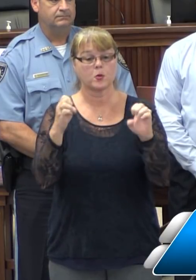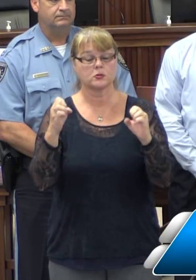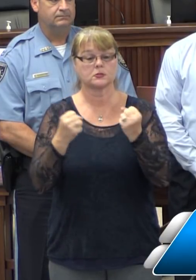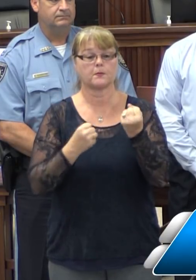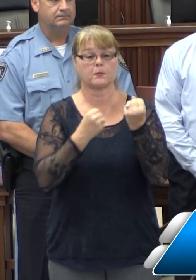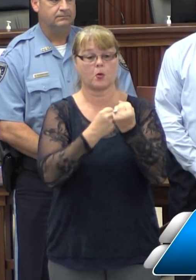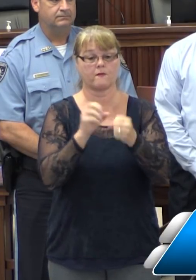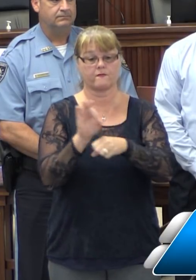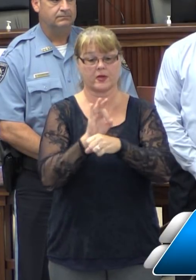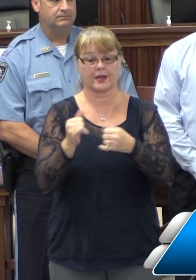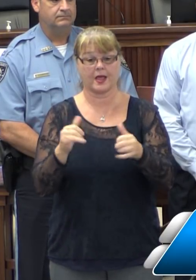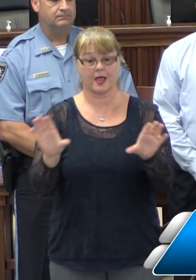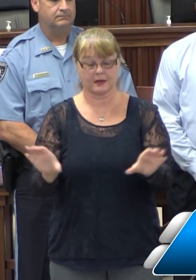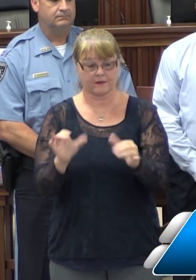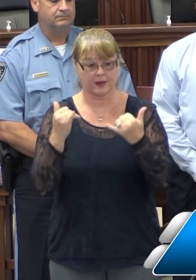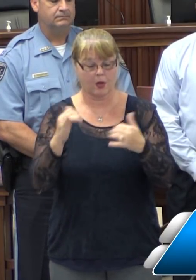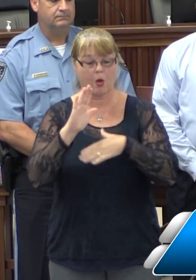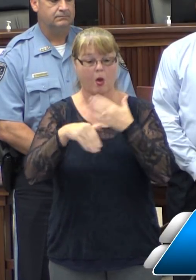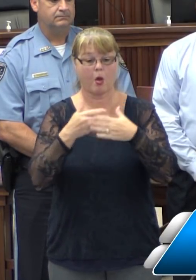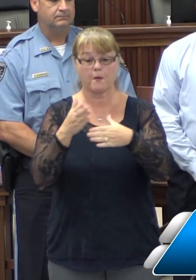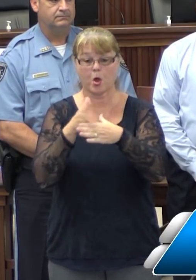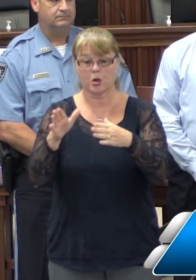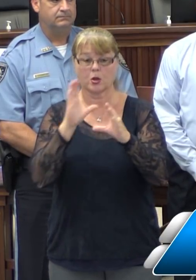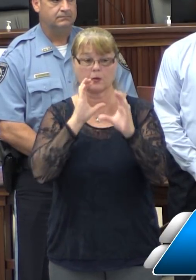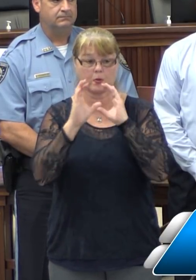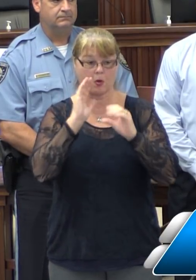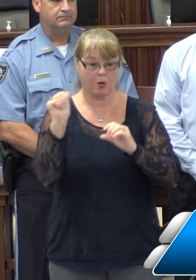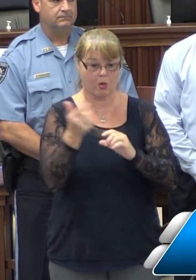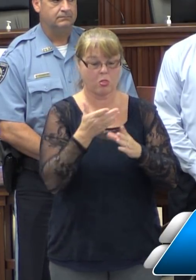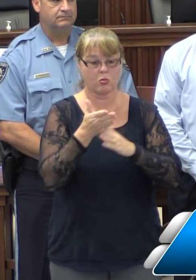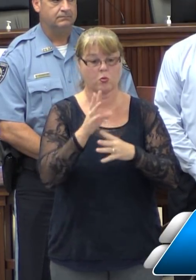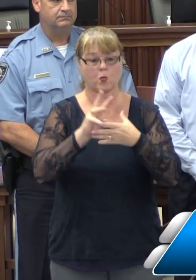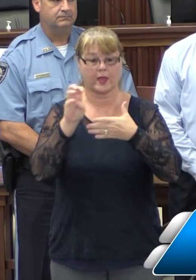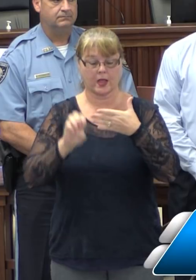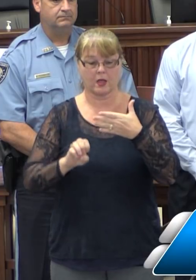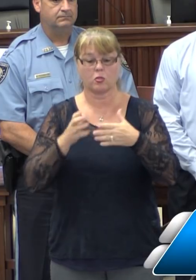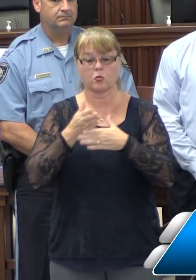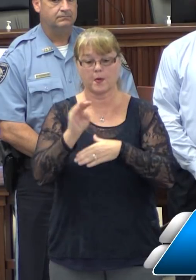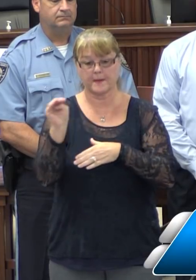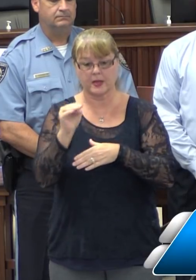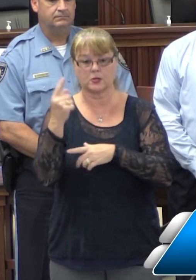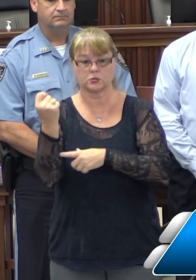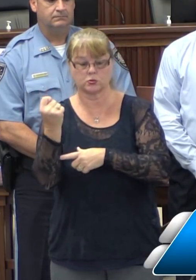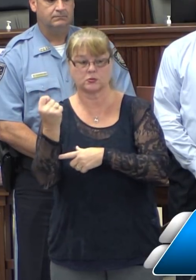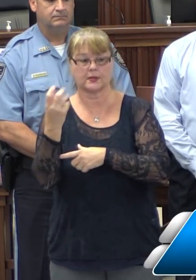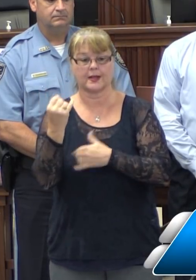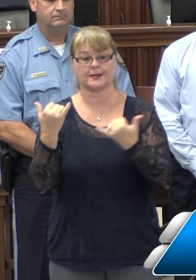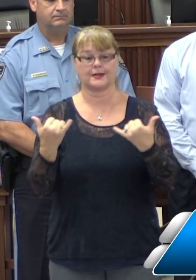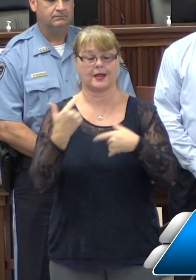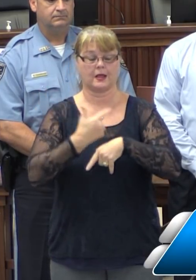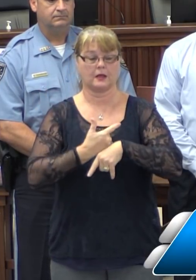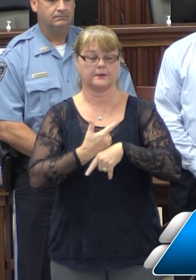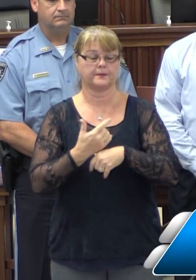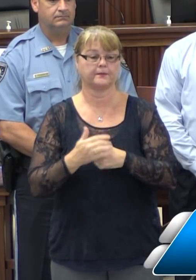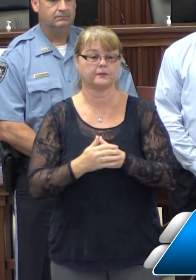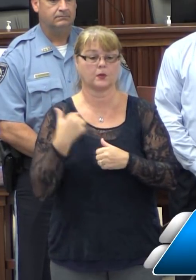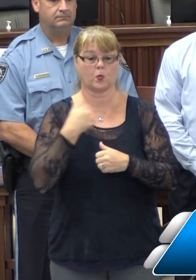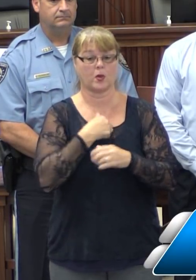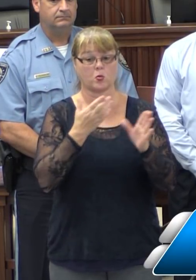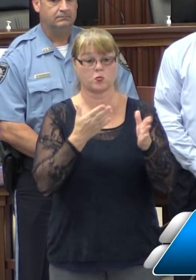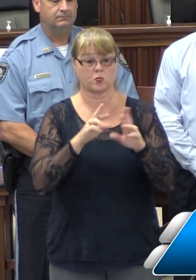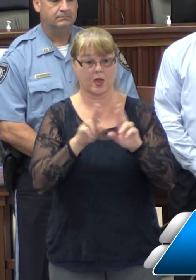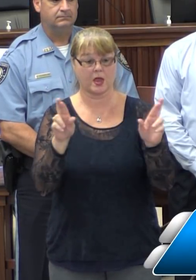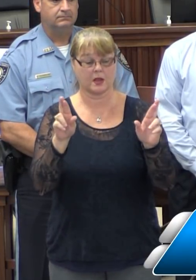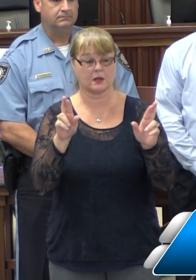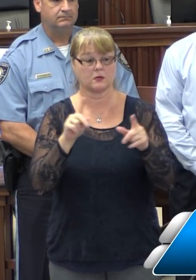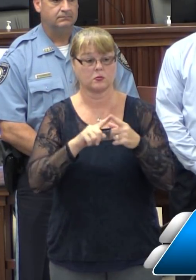are activated. All of our partners have been communicated with throughout the weekend, throughout Monday, Tuesday, and today. We are ready